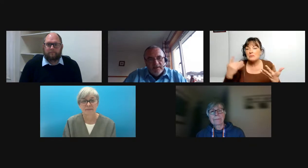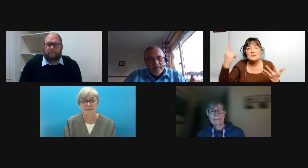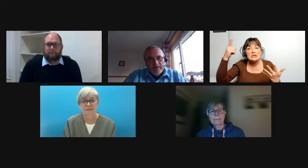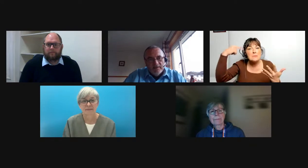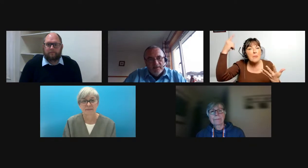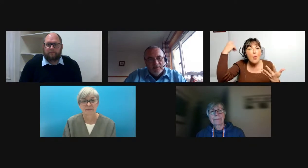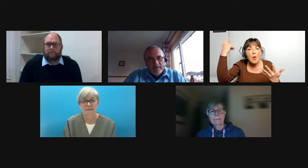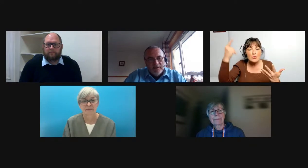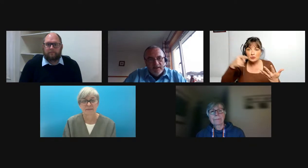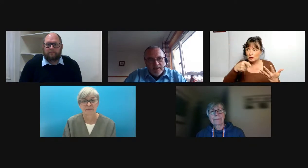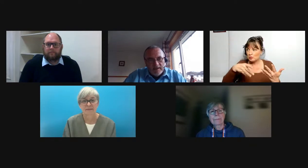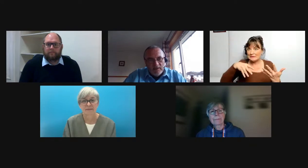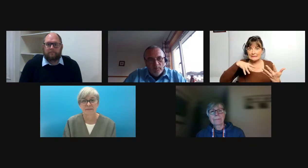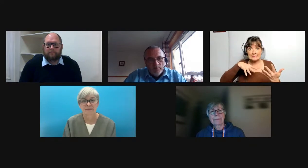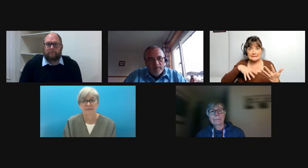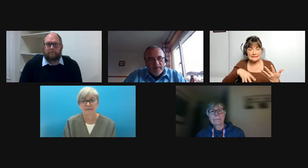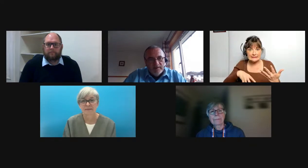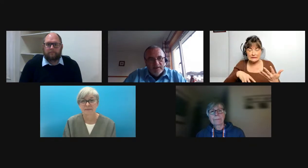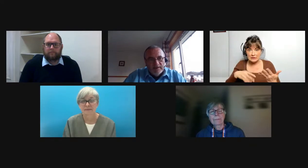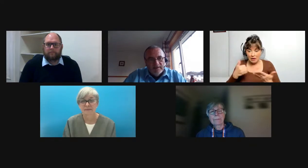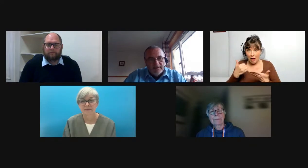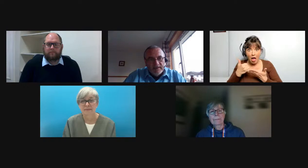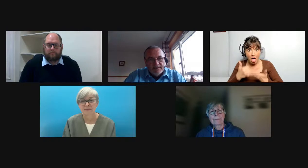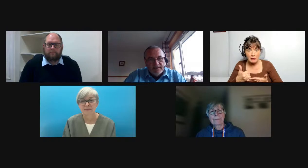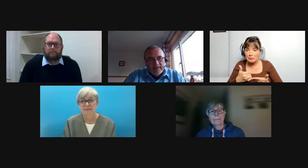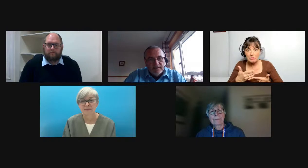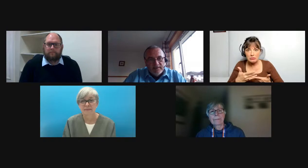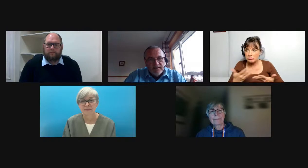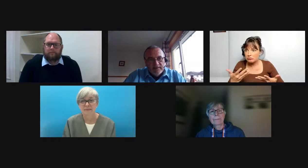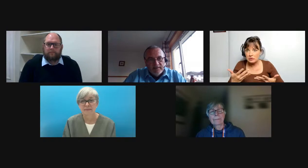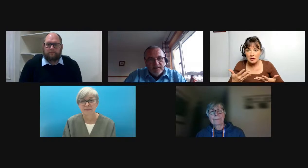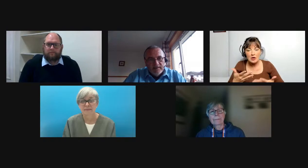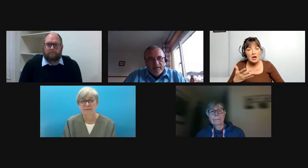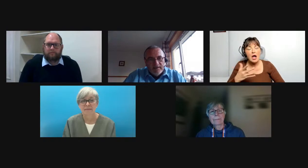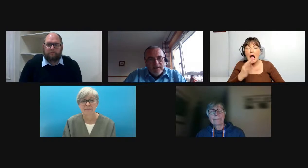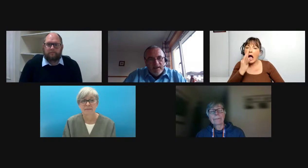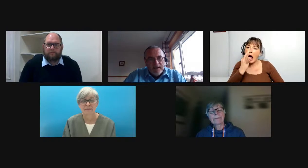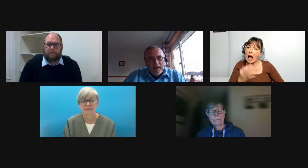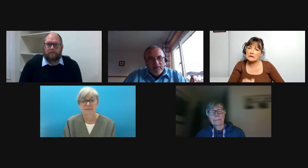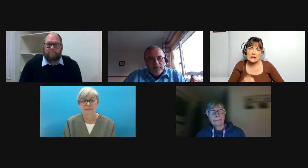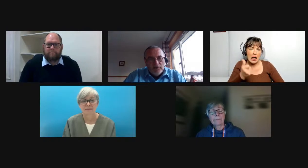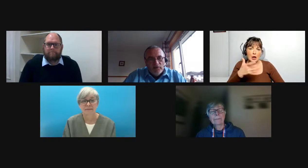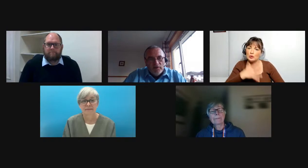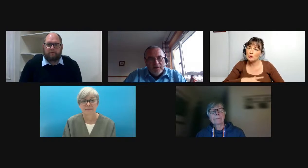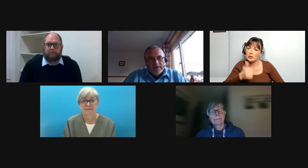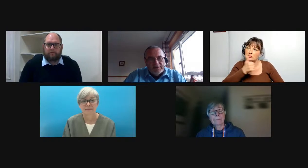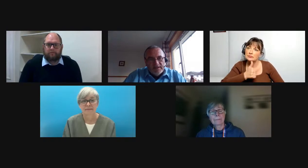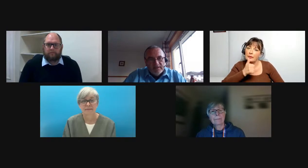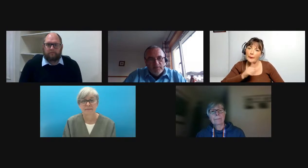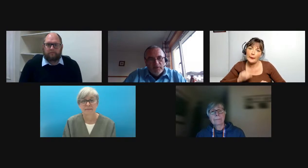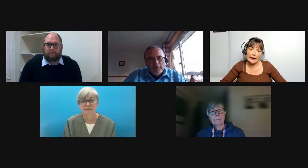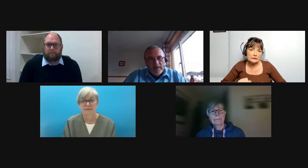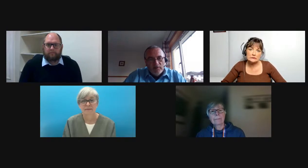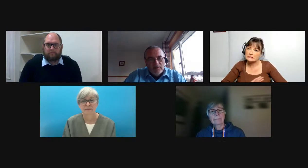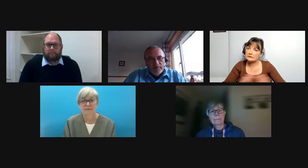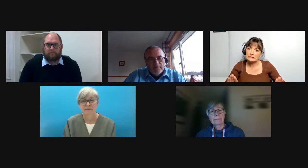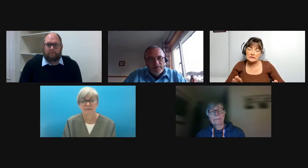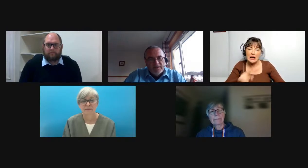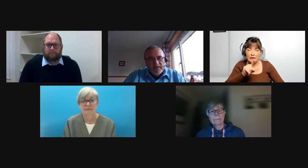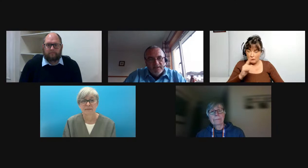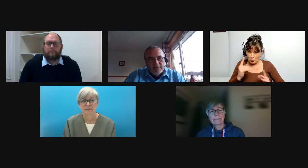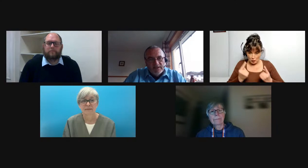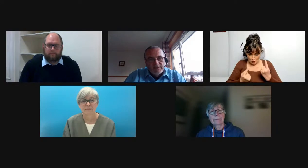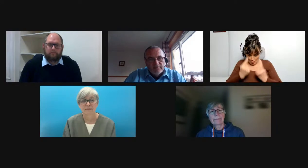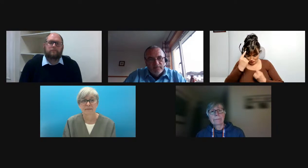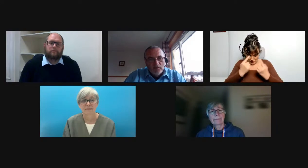need help, get it early. If you are concerned about your health,